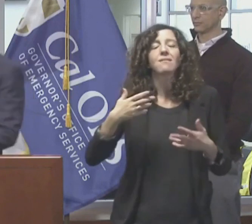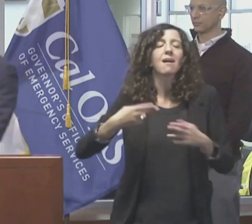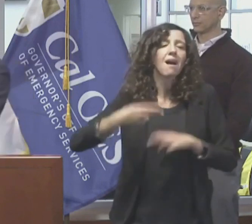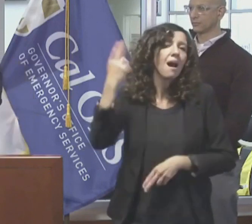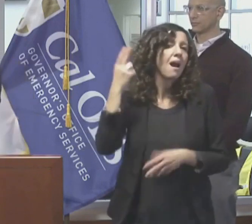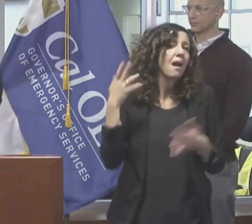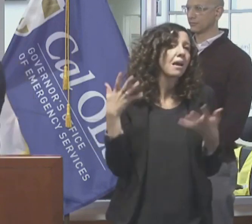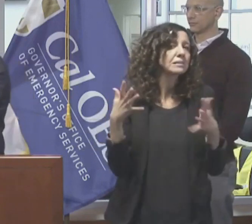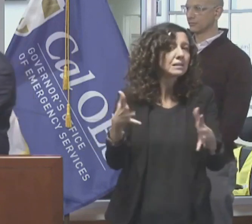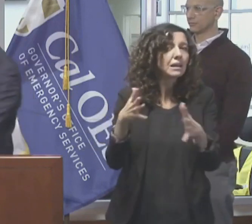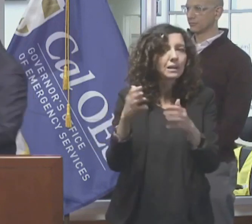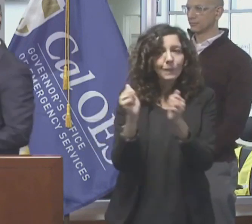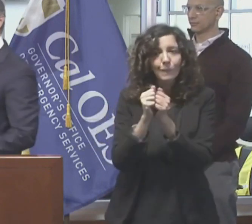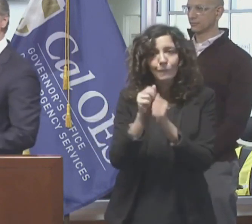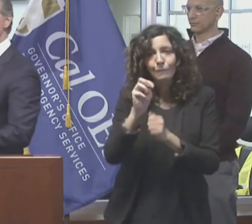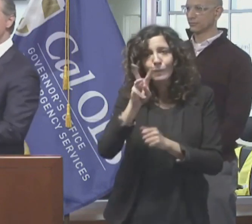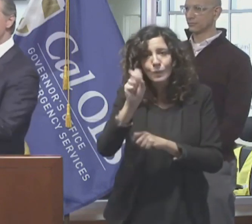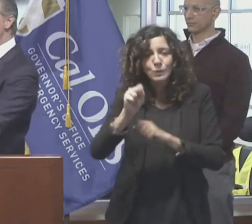headlines.